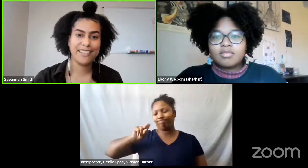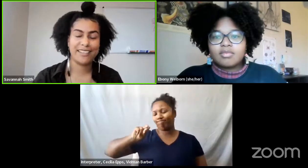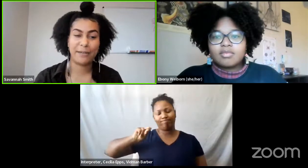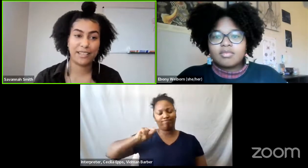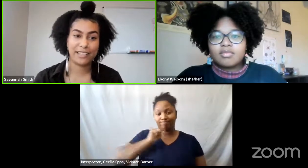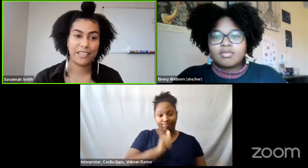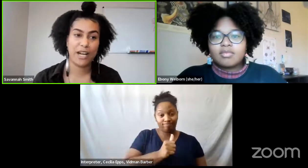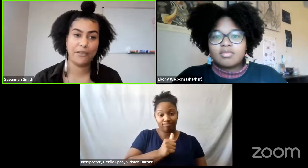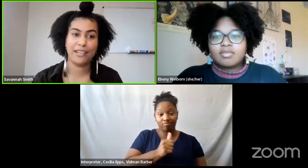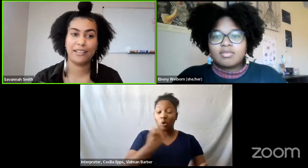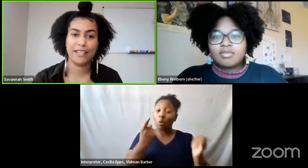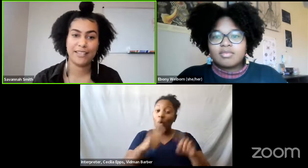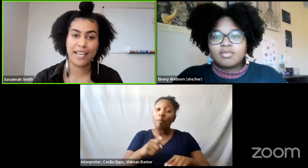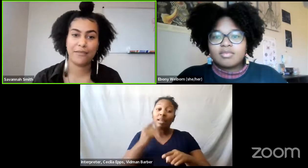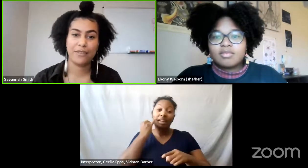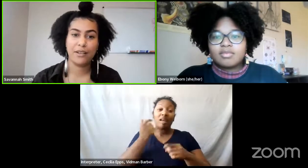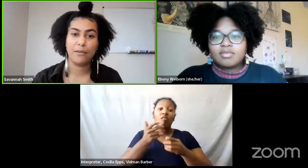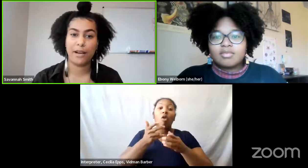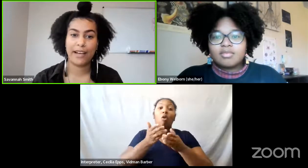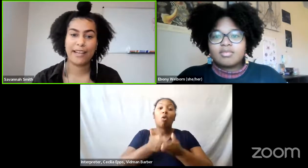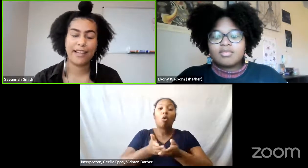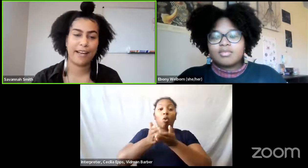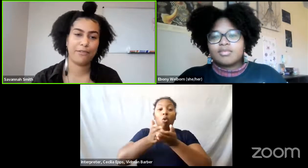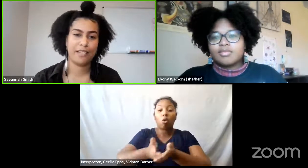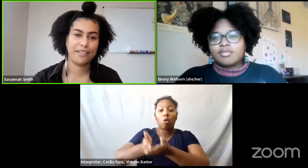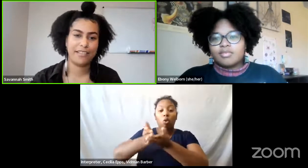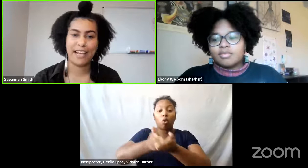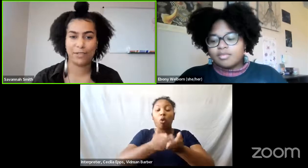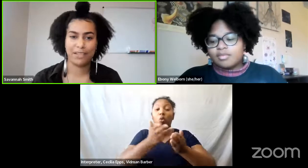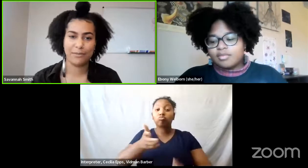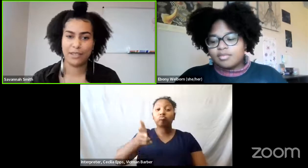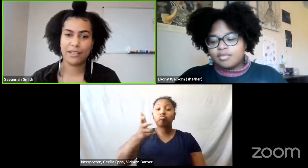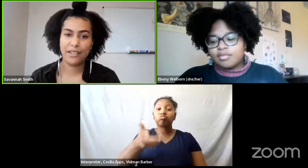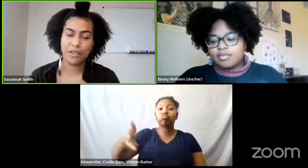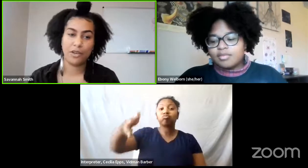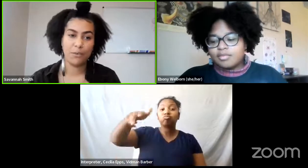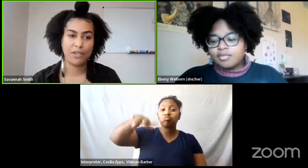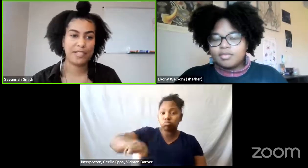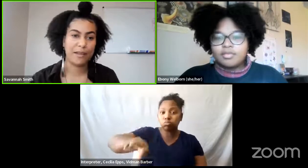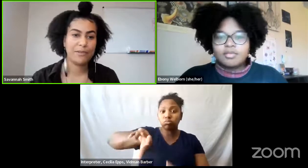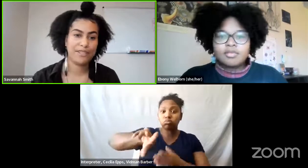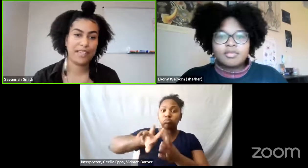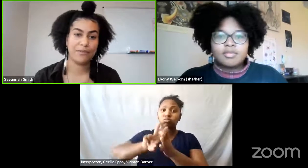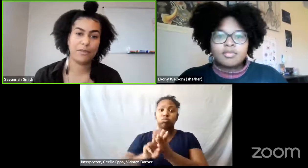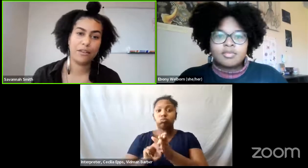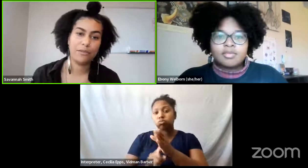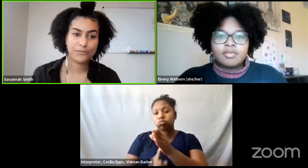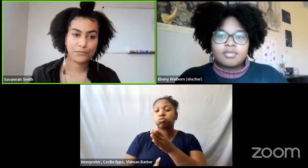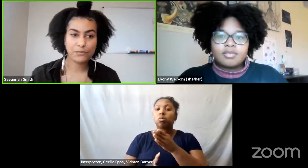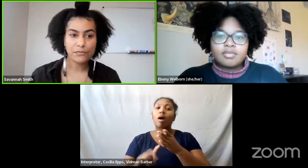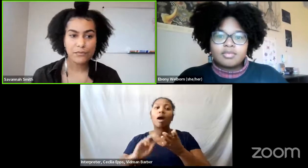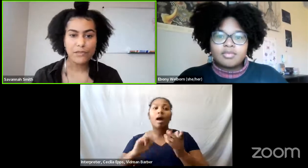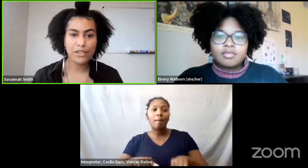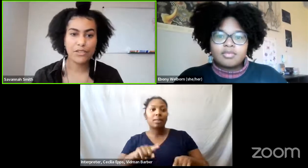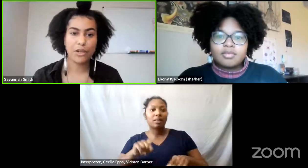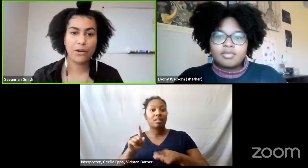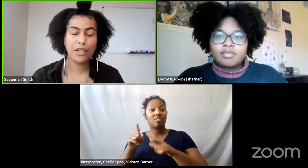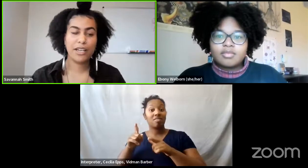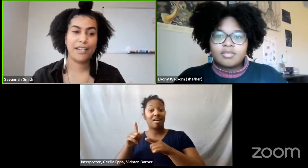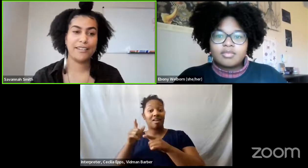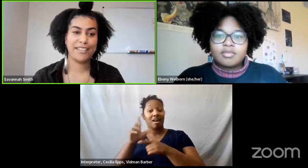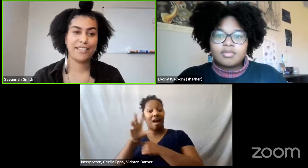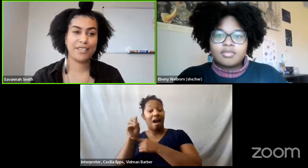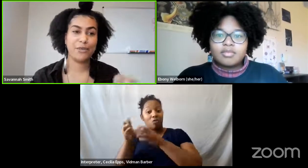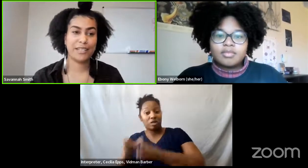capsize, they would likely drown unless saved by Africans, and Africans would almost every time save themselves.